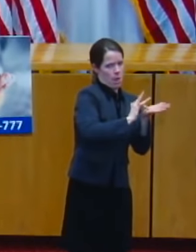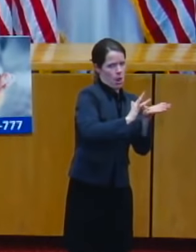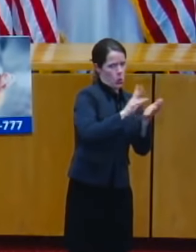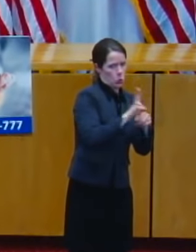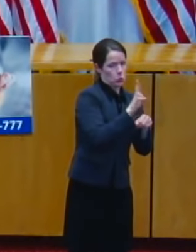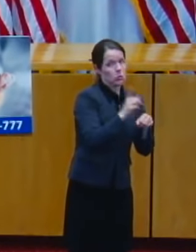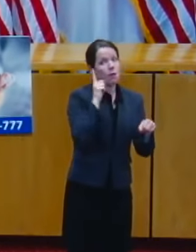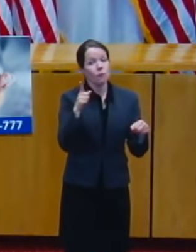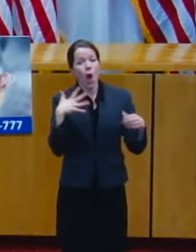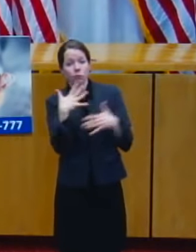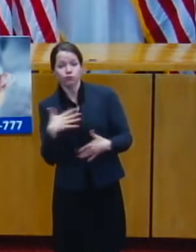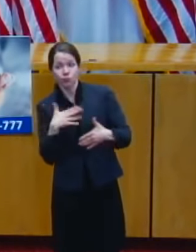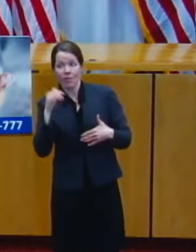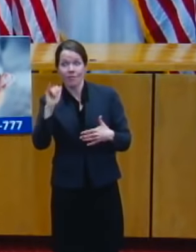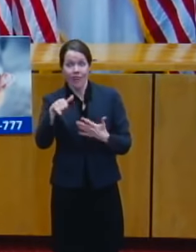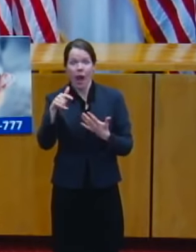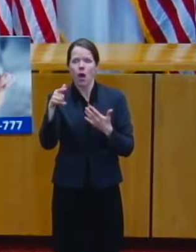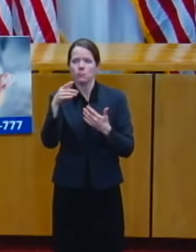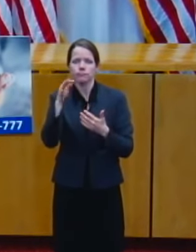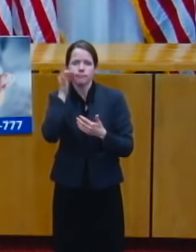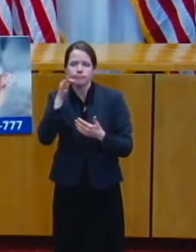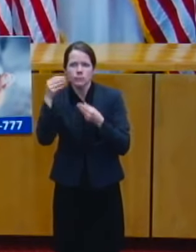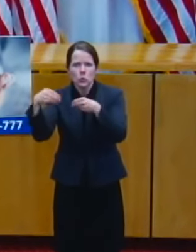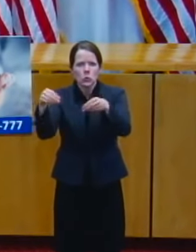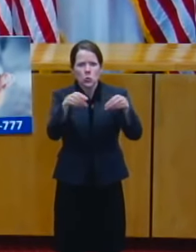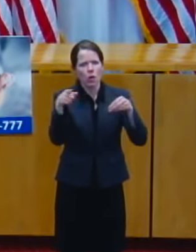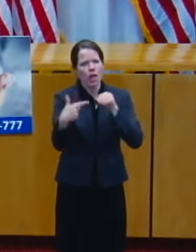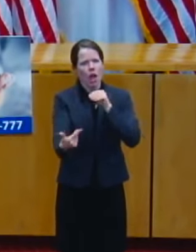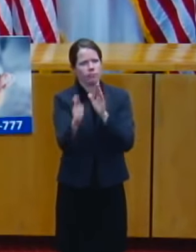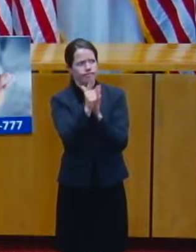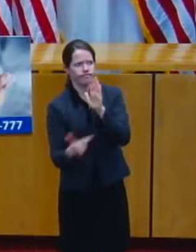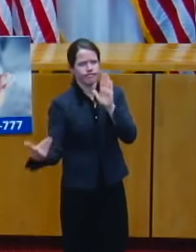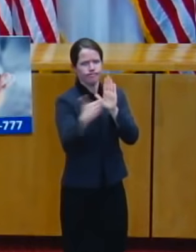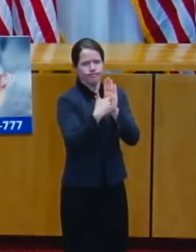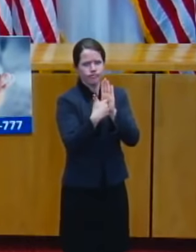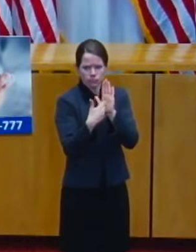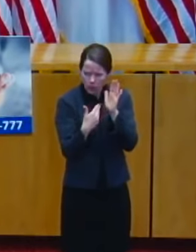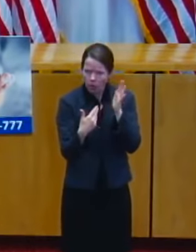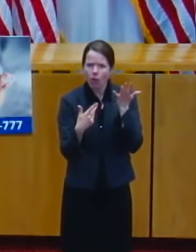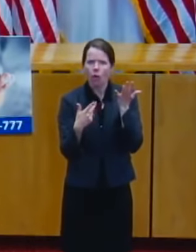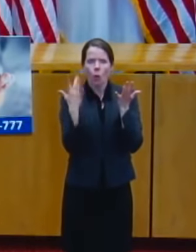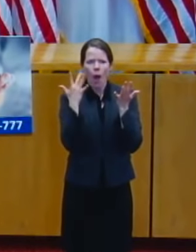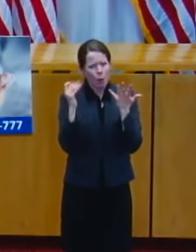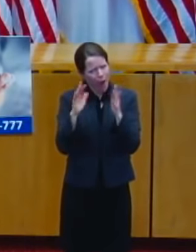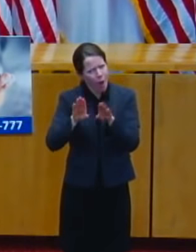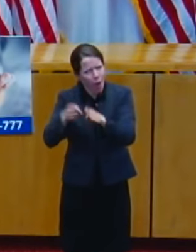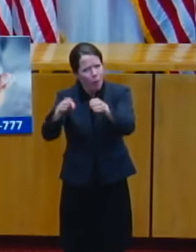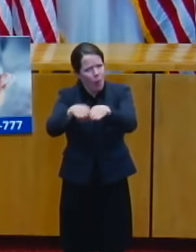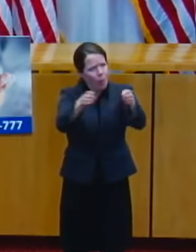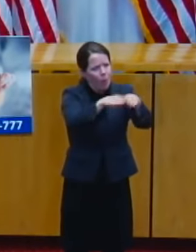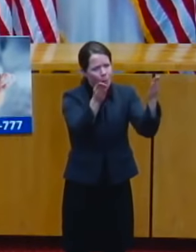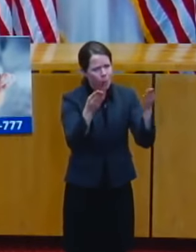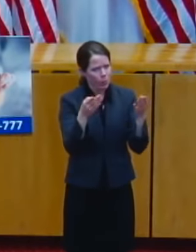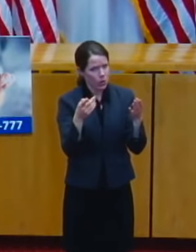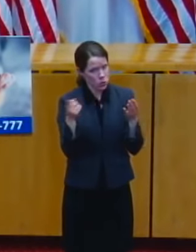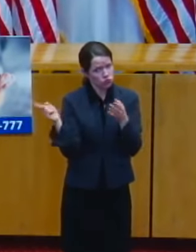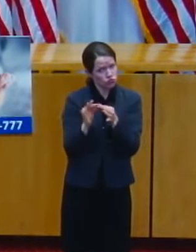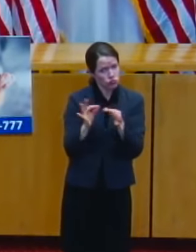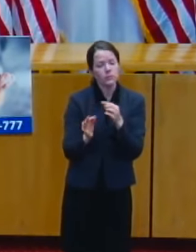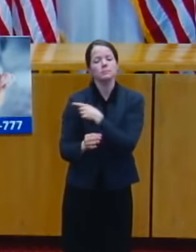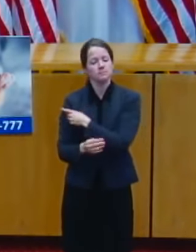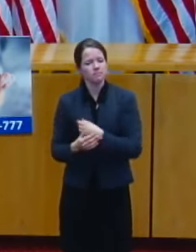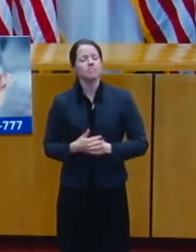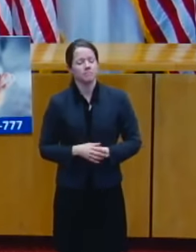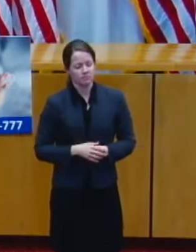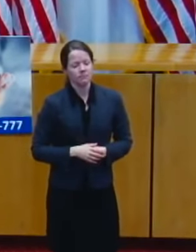residential and reopen. So we've made pretty clear that we've tried very hard to implement a series of procedures and protocols and